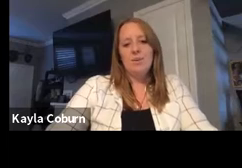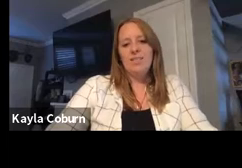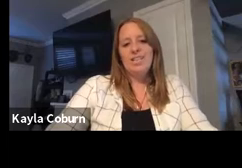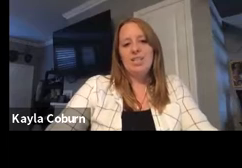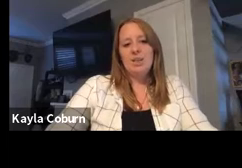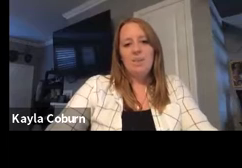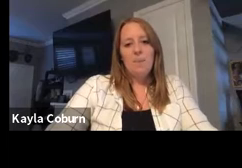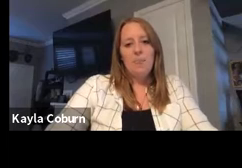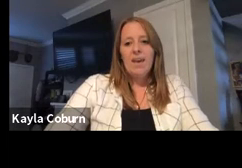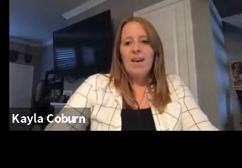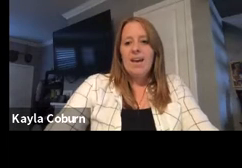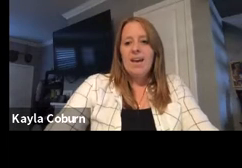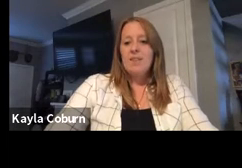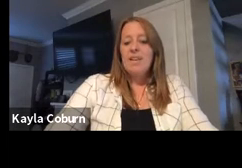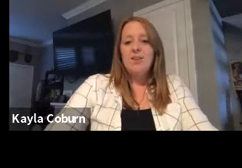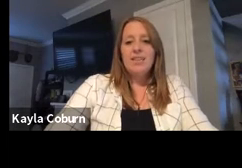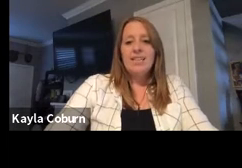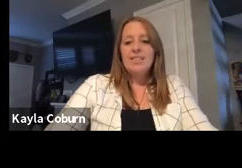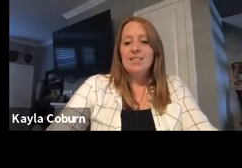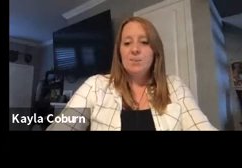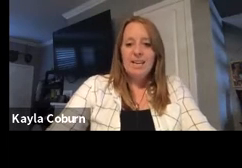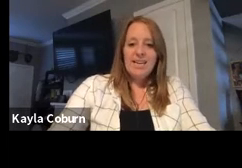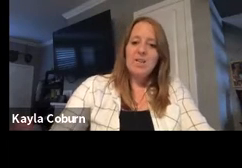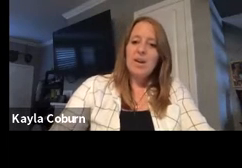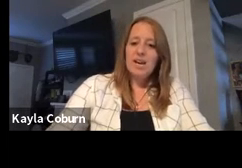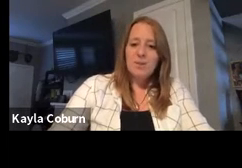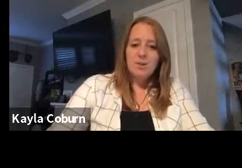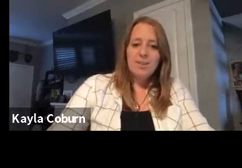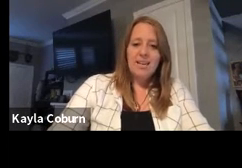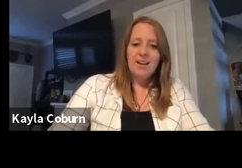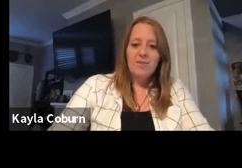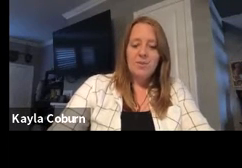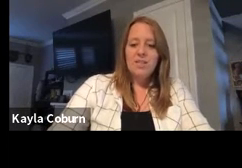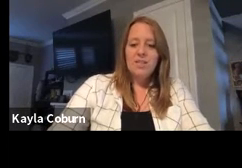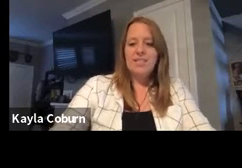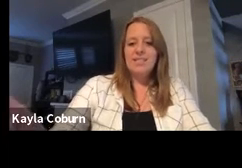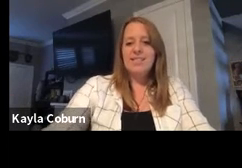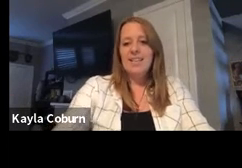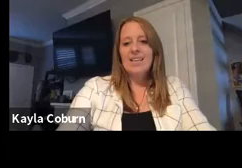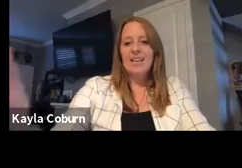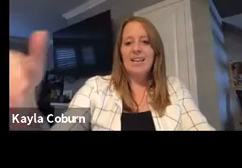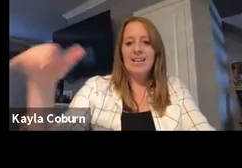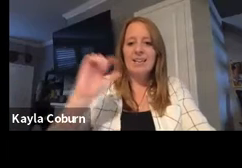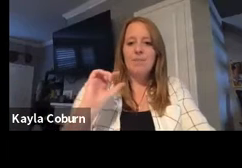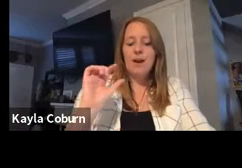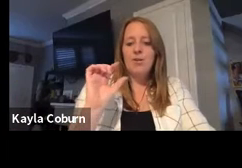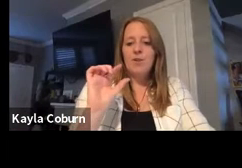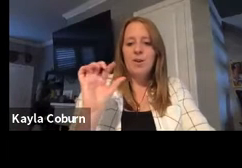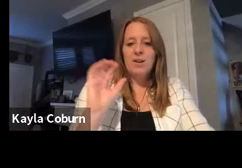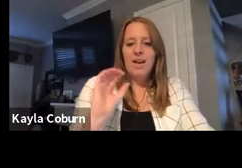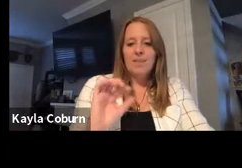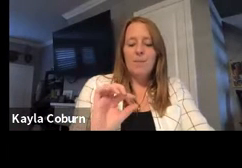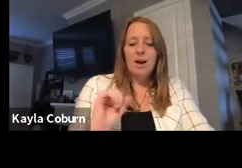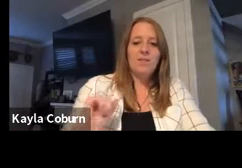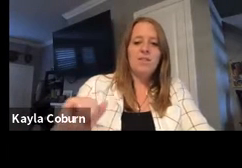after the presentation. And then if you need to speak, you can unmute yourself, which is the